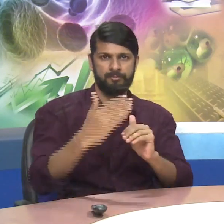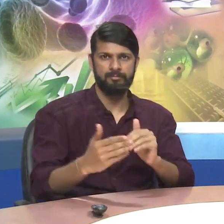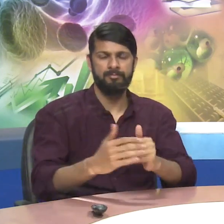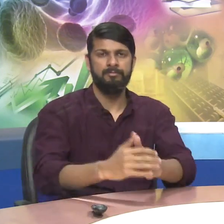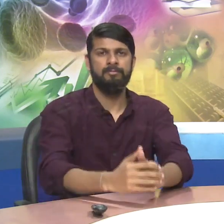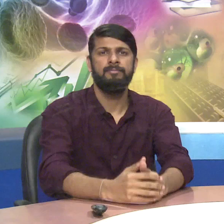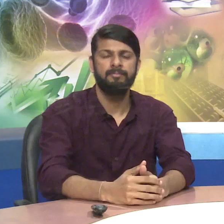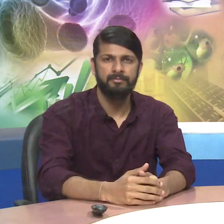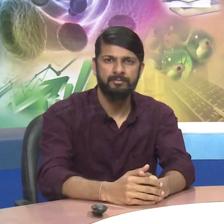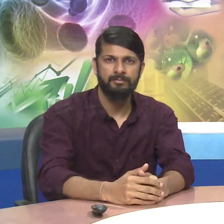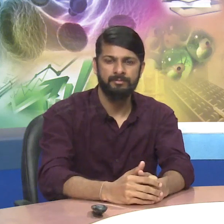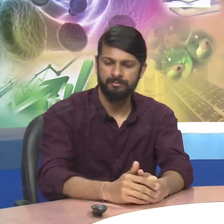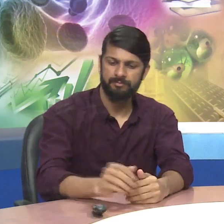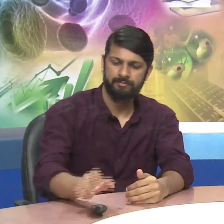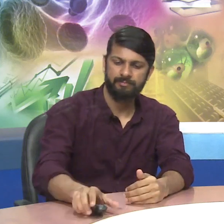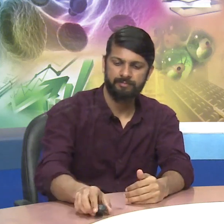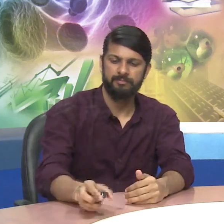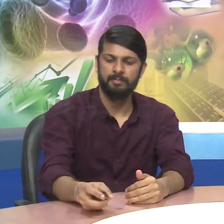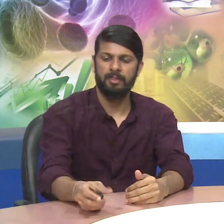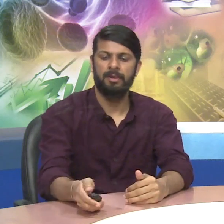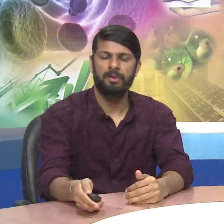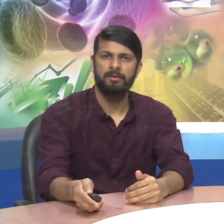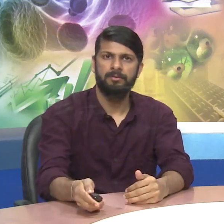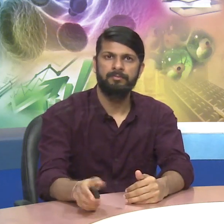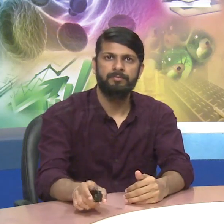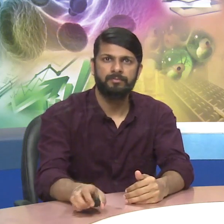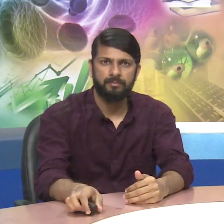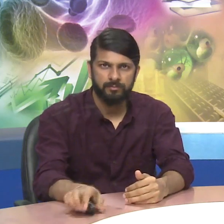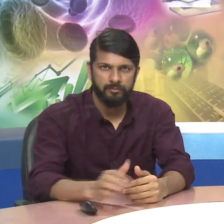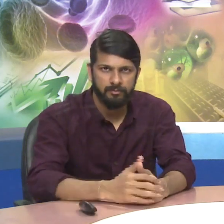sovereign, socialist, secular, democratic republic.